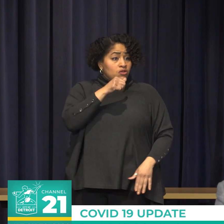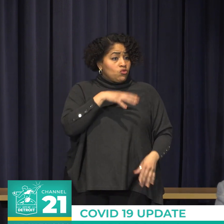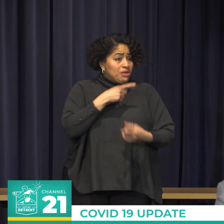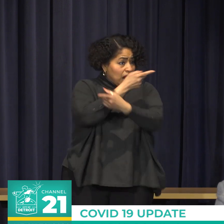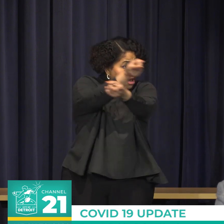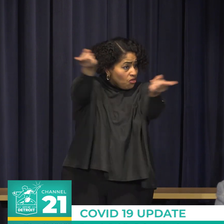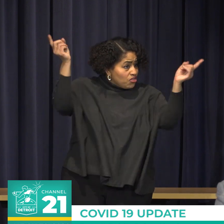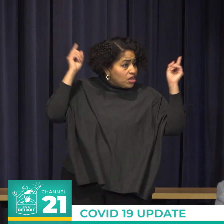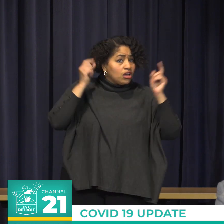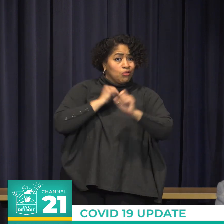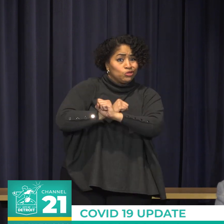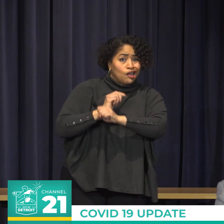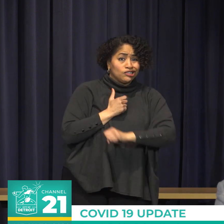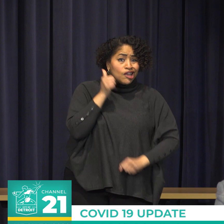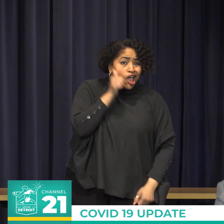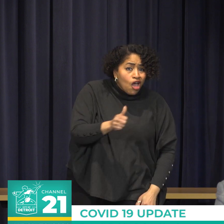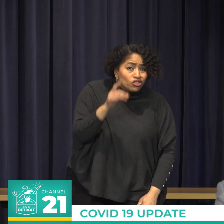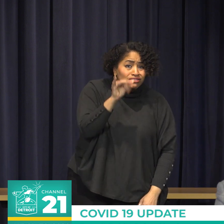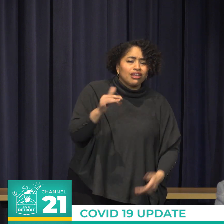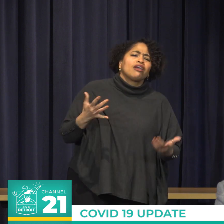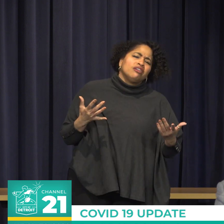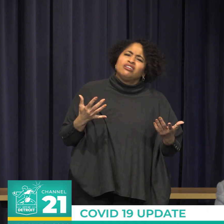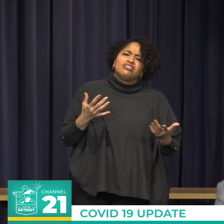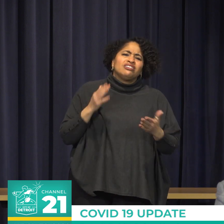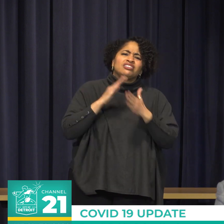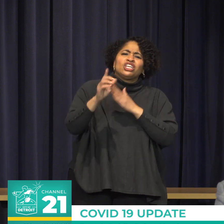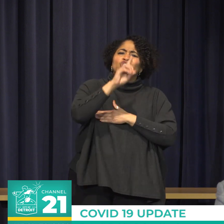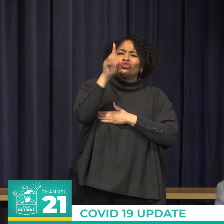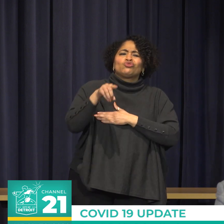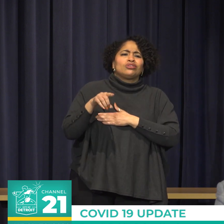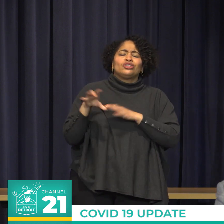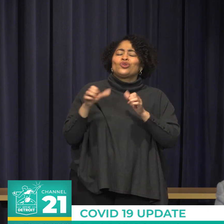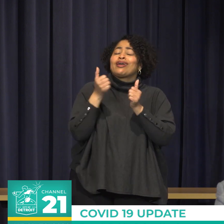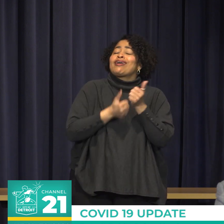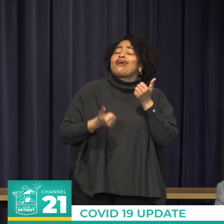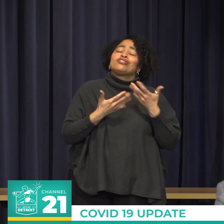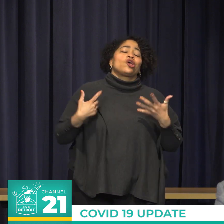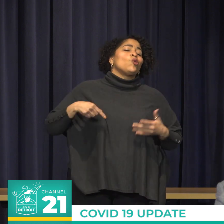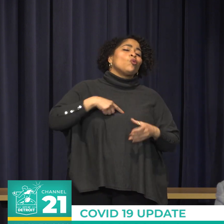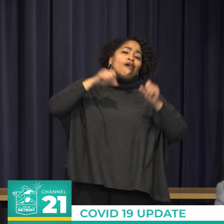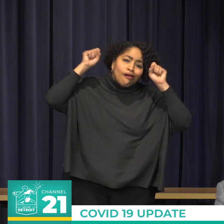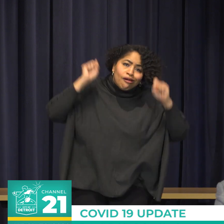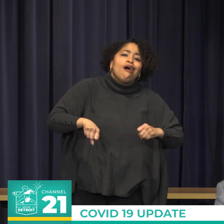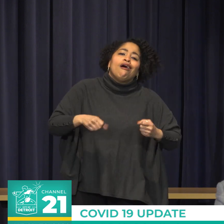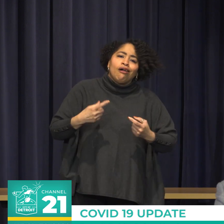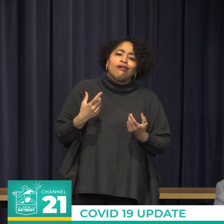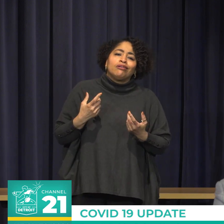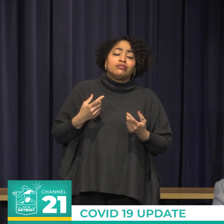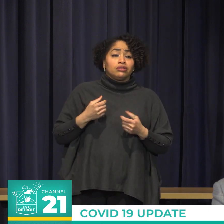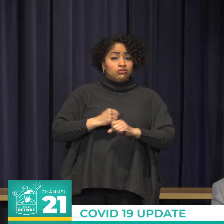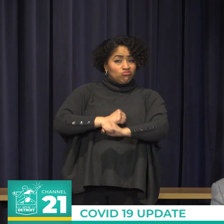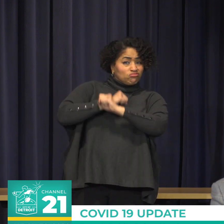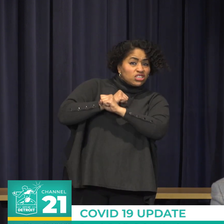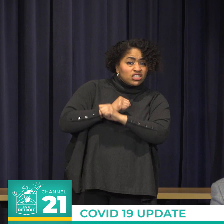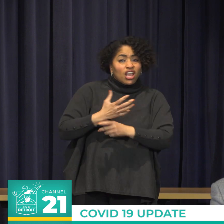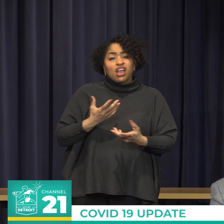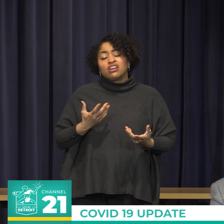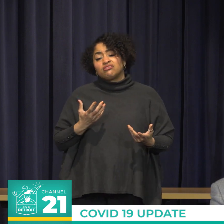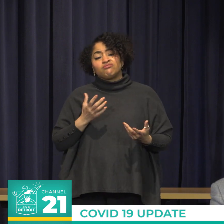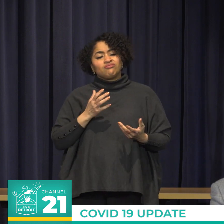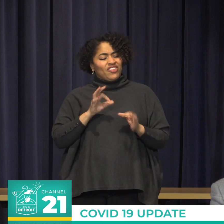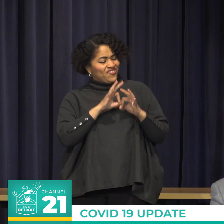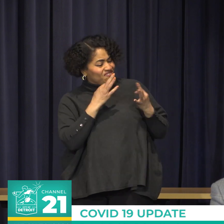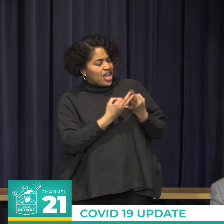out there protecting us every day that the city of Detroit is going to do everything that we can to protect